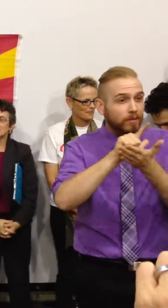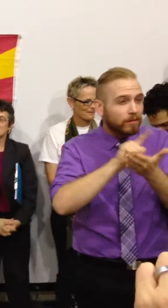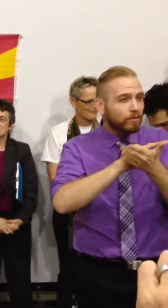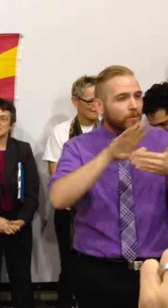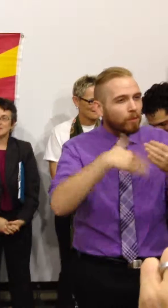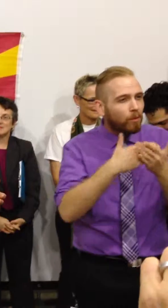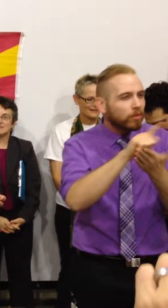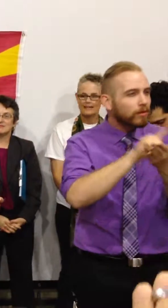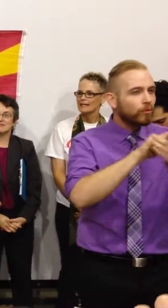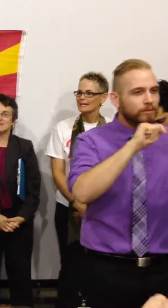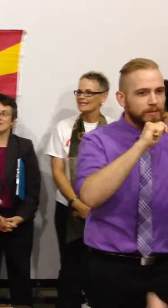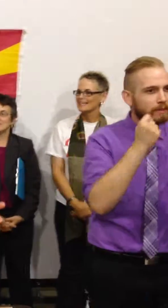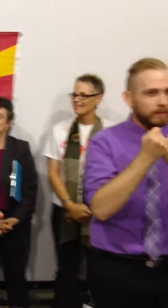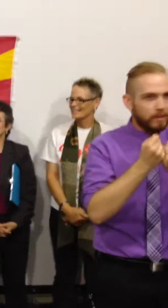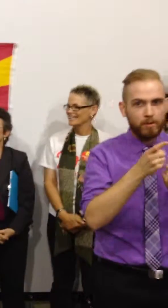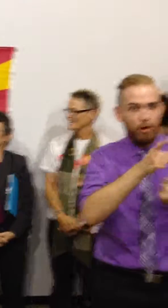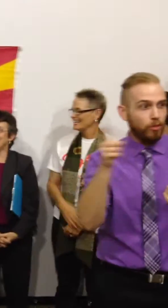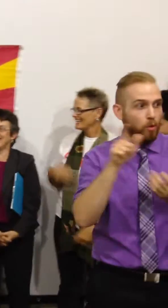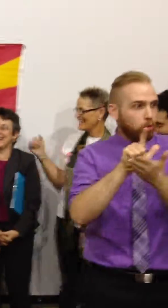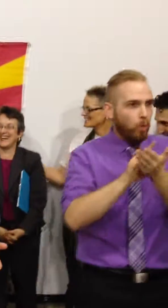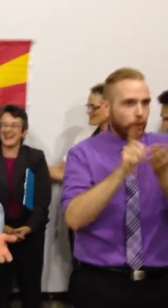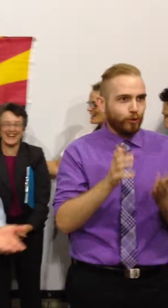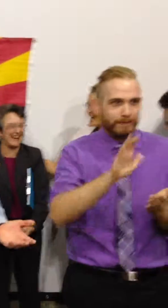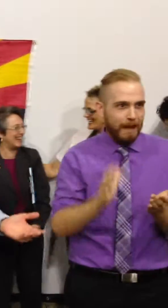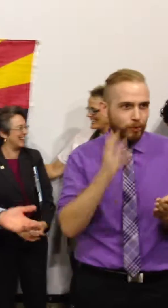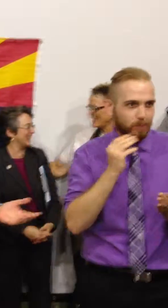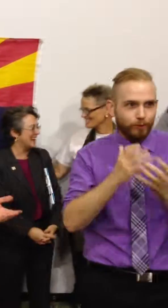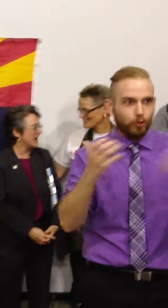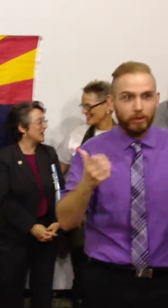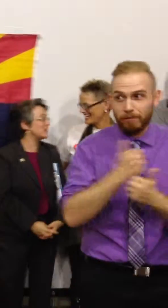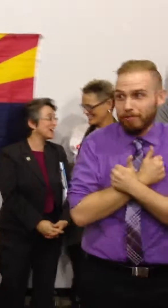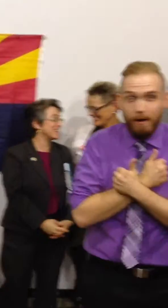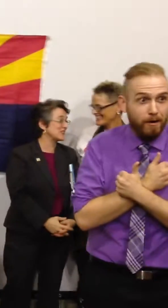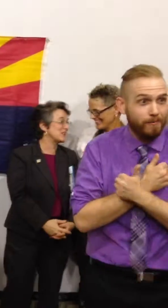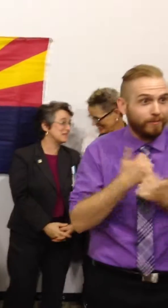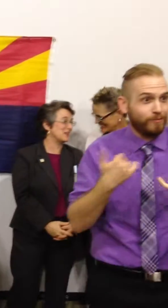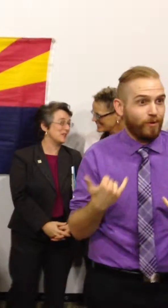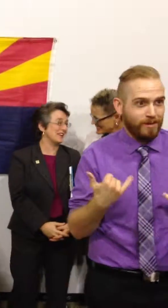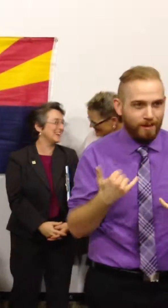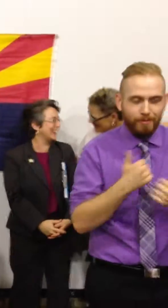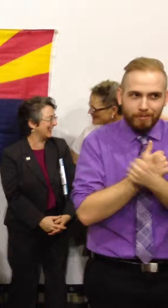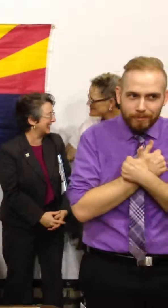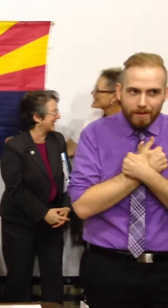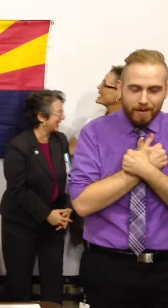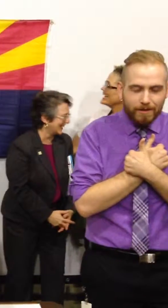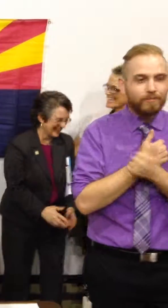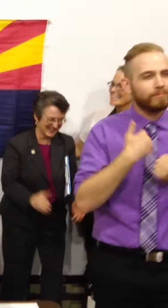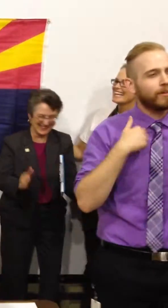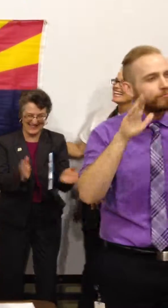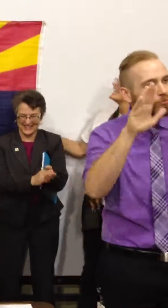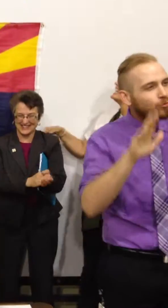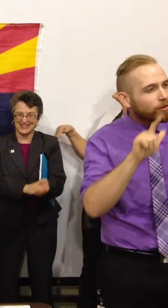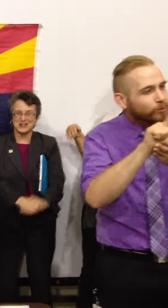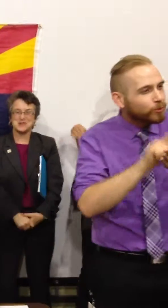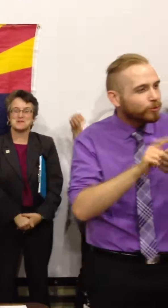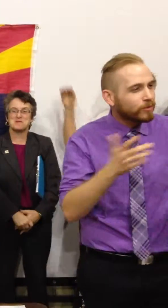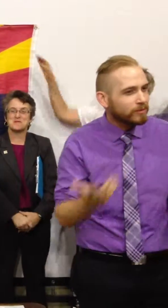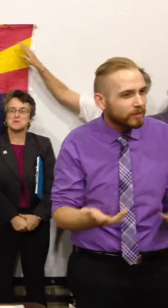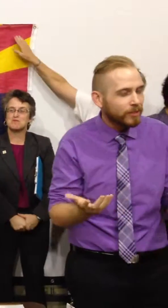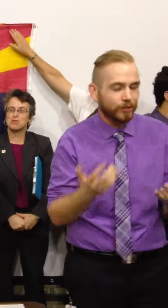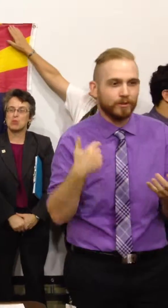of legal teams, never have lawyers receive so much love as they are here tonight. We've got some great lawyers in this house, and we owe